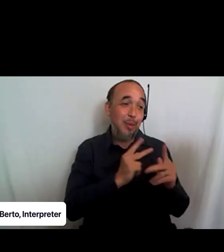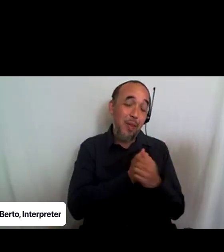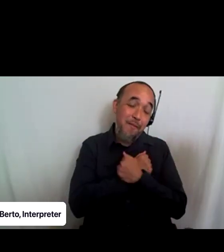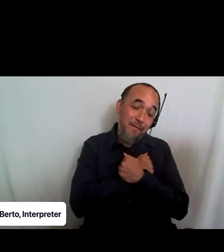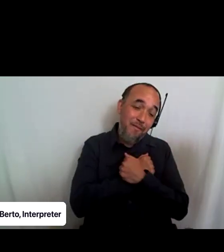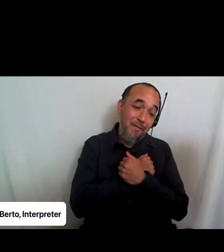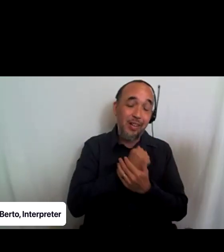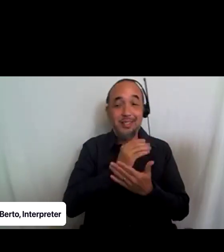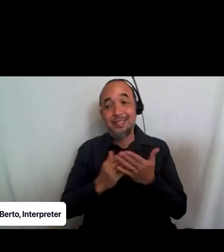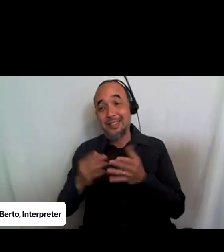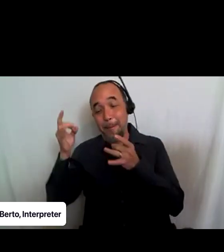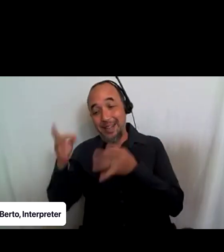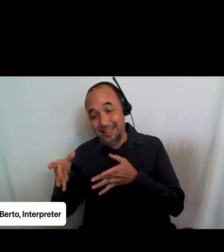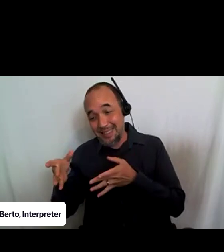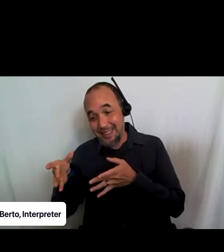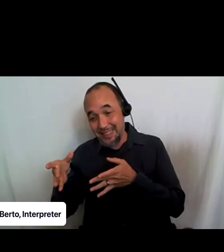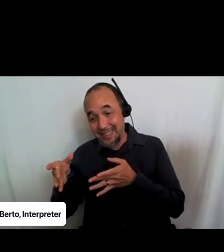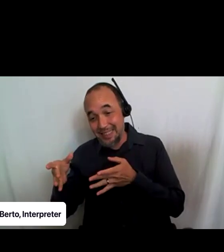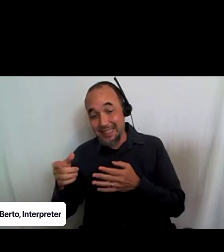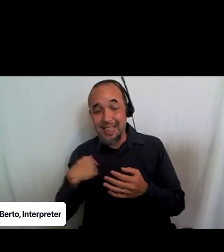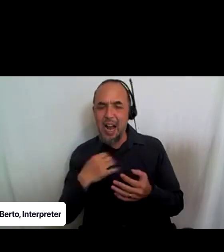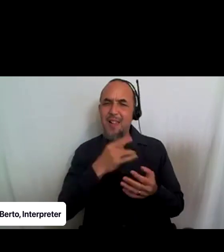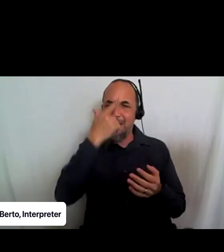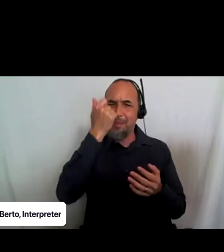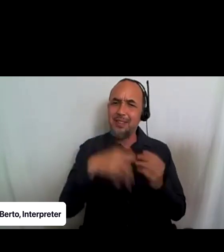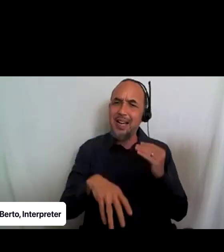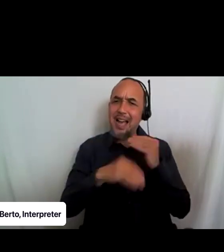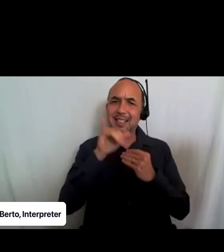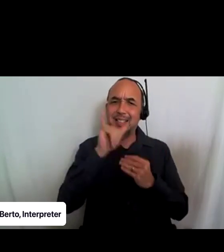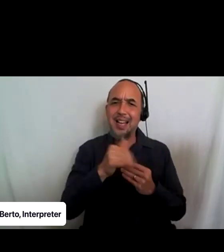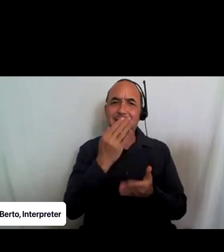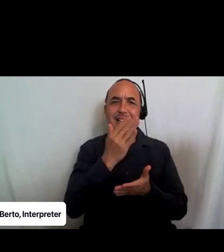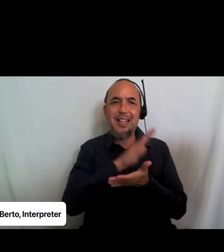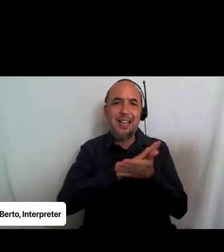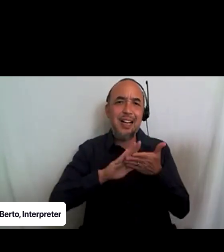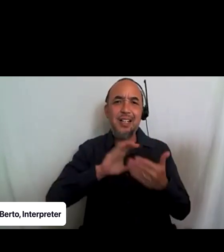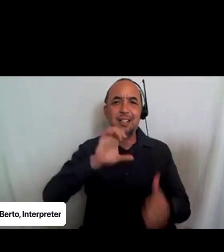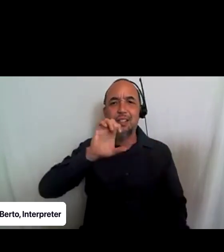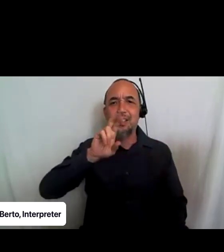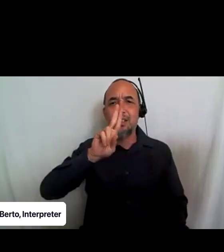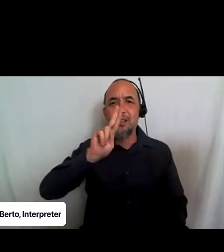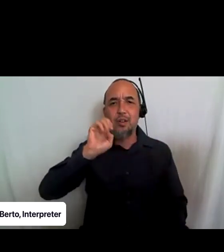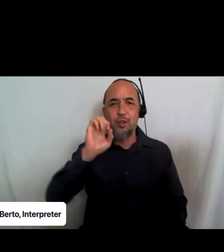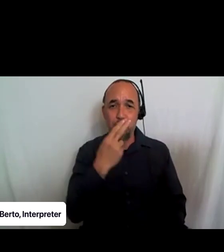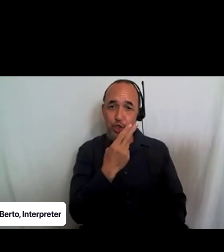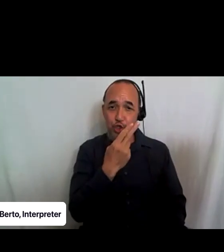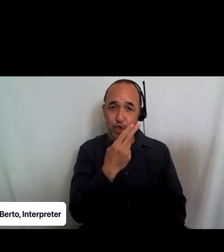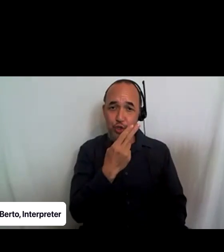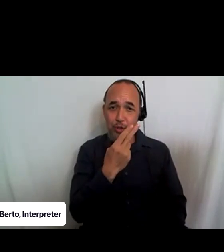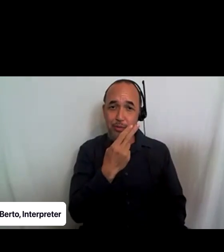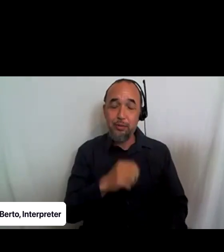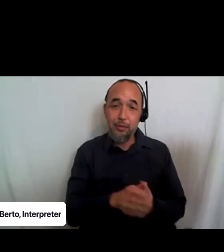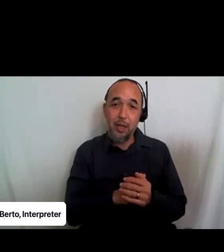because it gives that extra nice crunchy texture to the mac and cheese. Sometimes if I do a big dish for like a Thanksgiving party, like I did